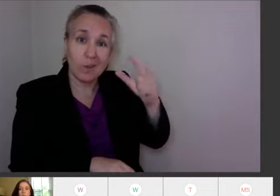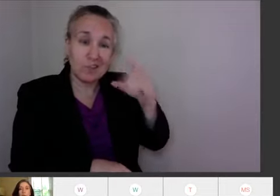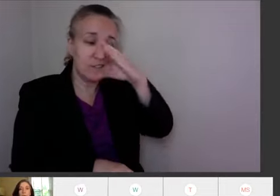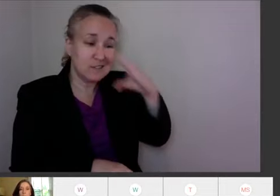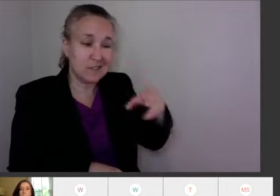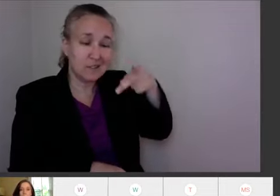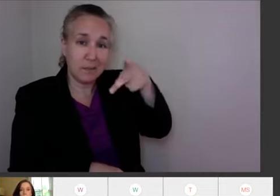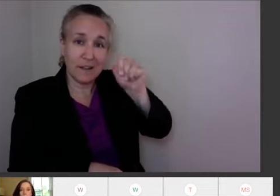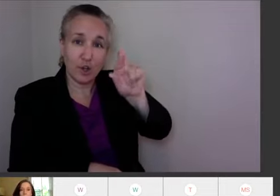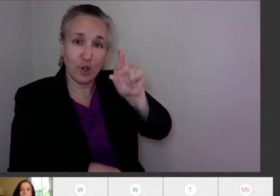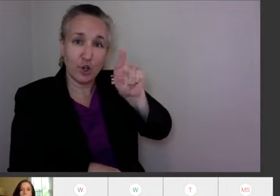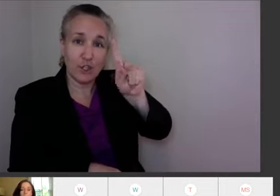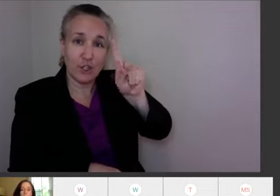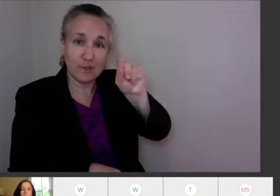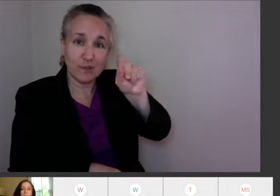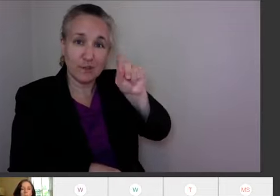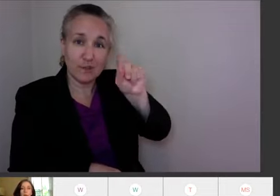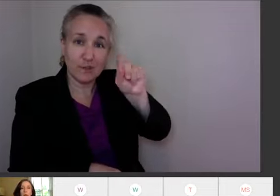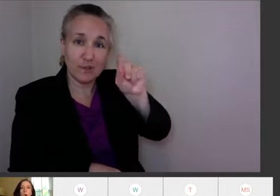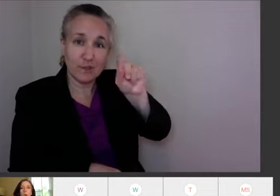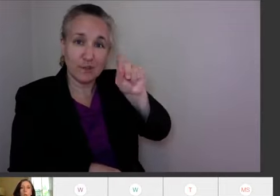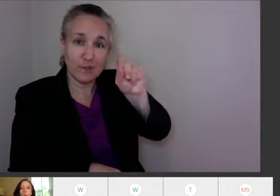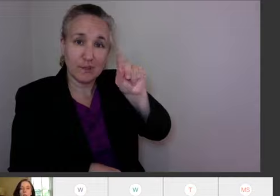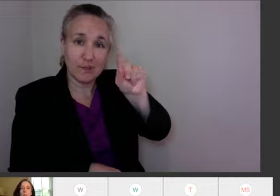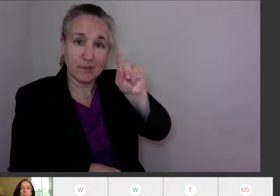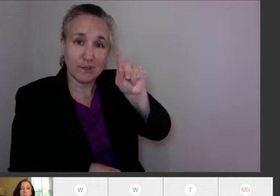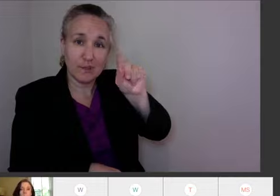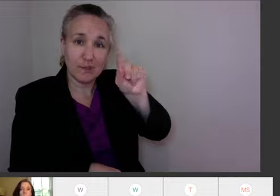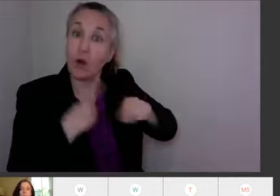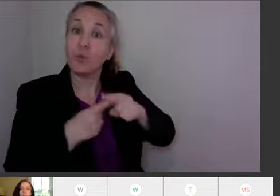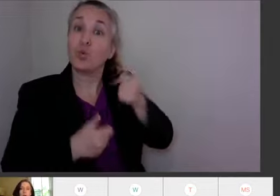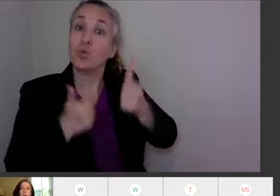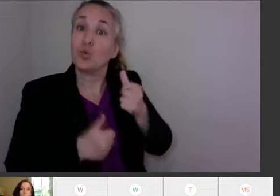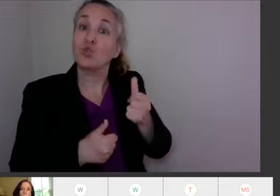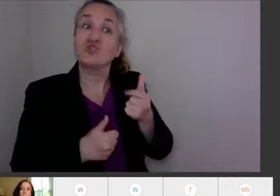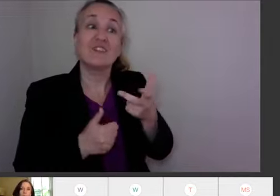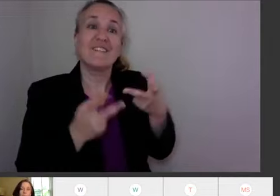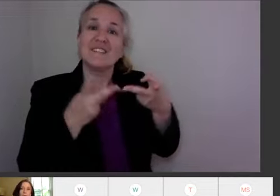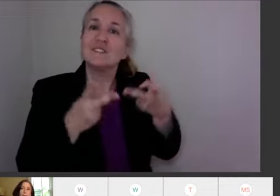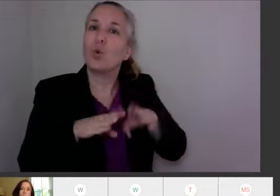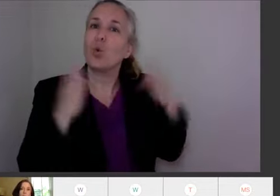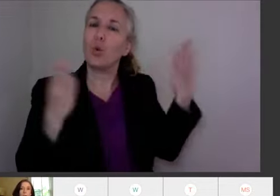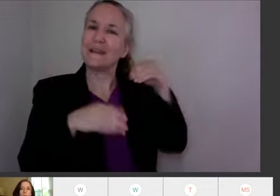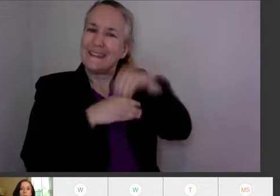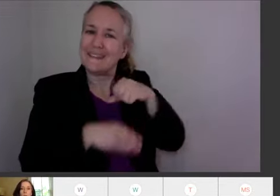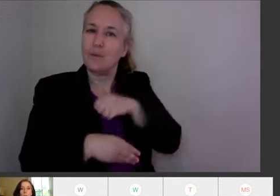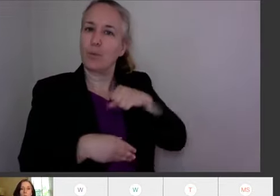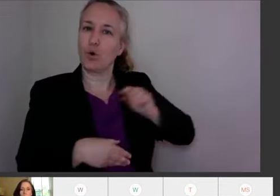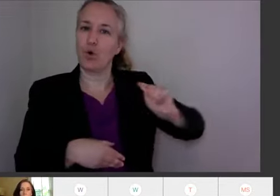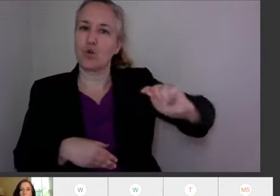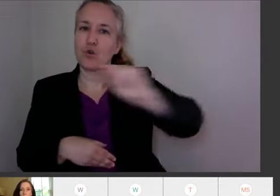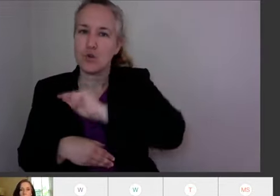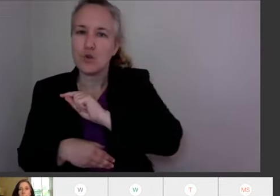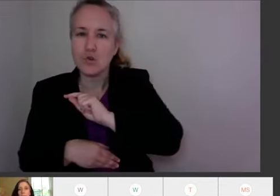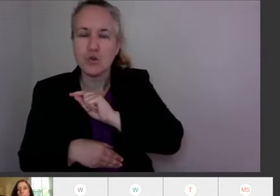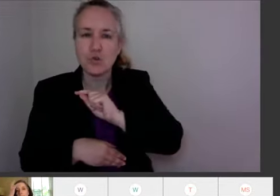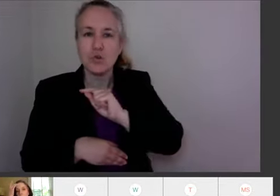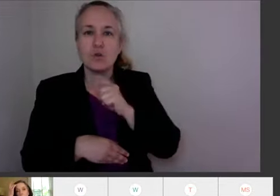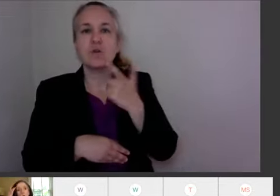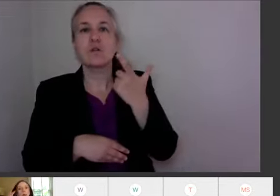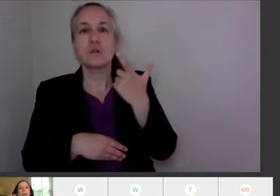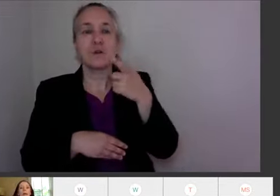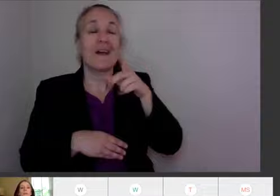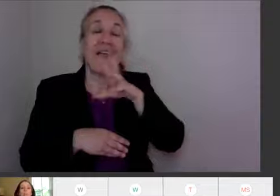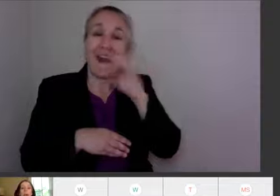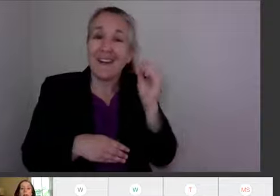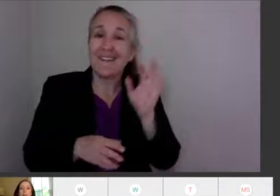moncopa.org/parks for additional details about which facilities are open at each individual park. And